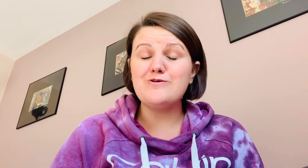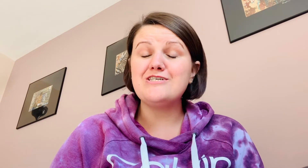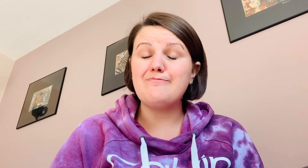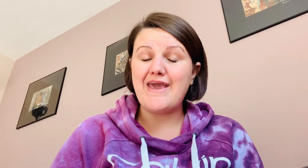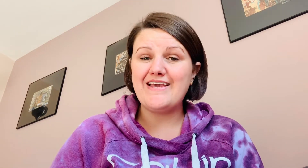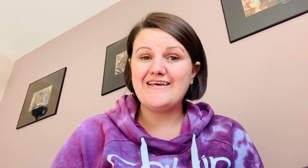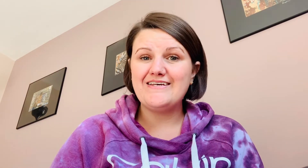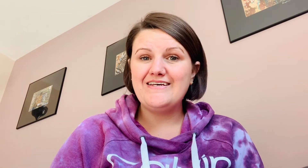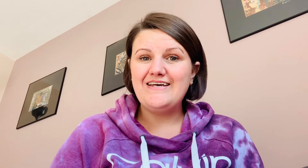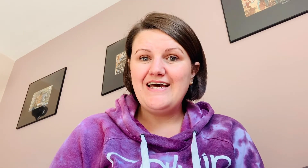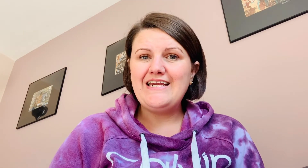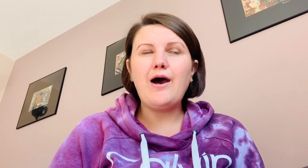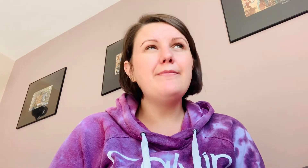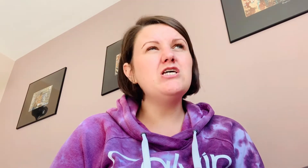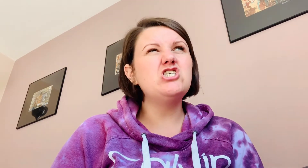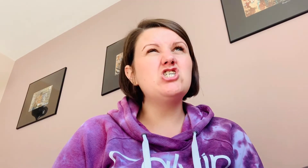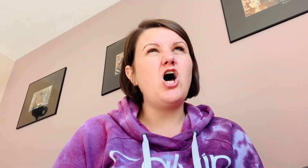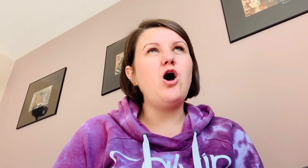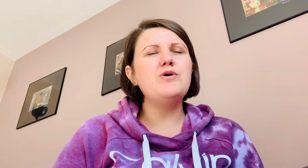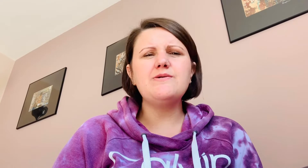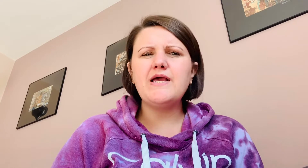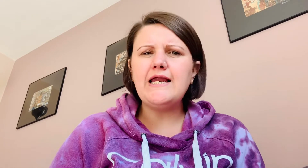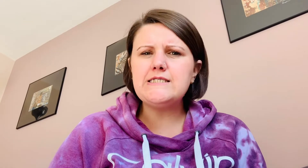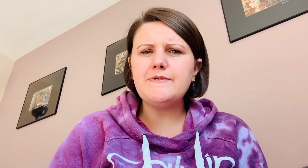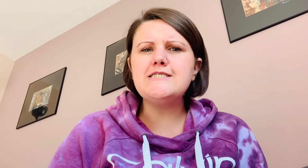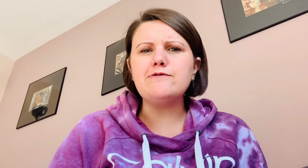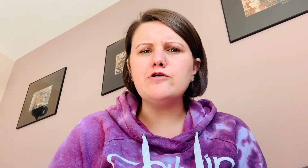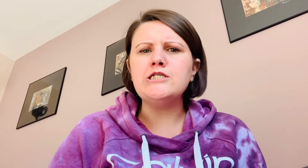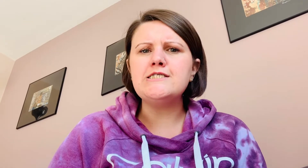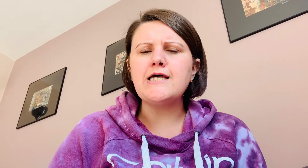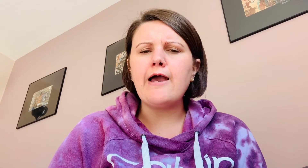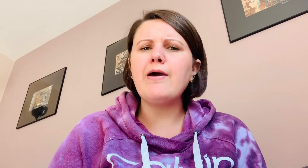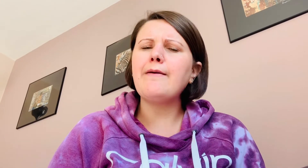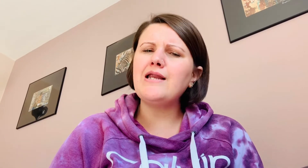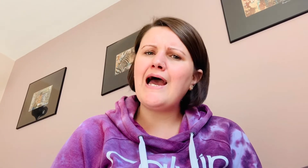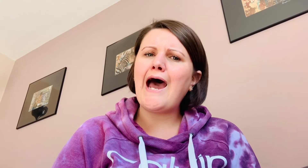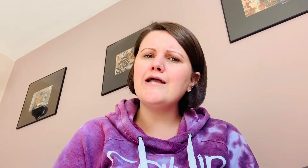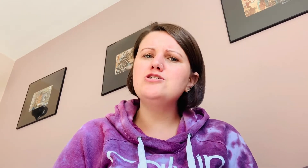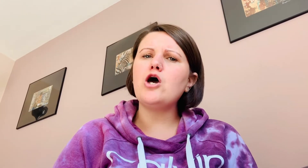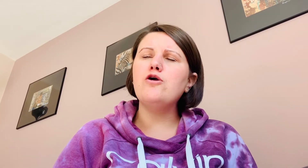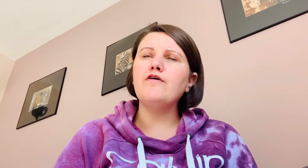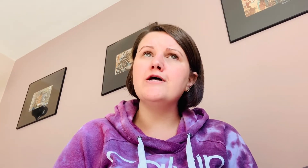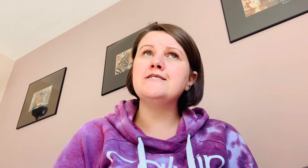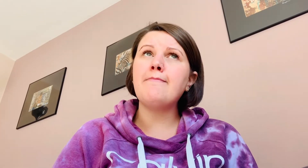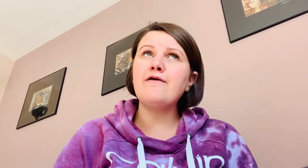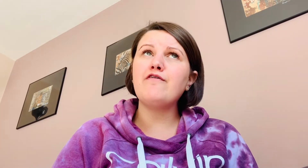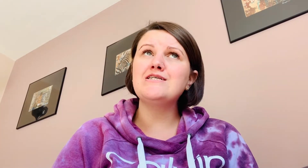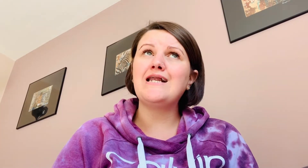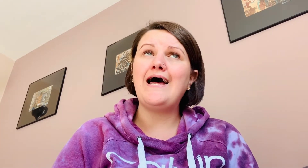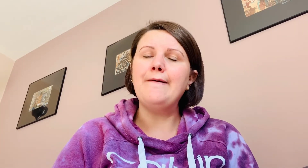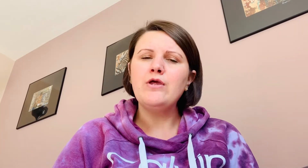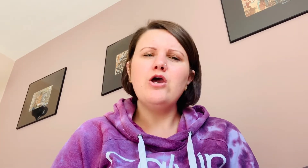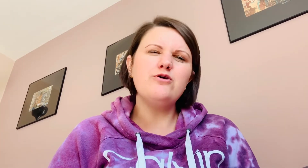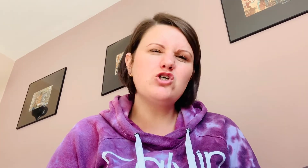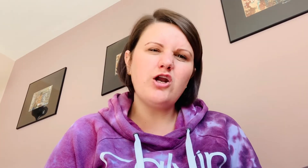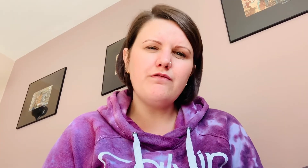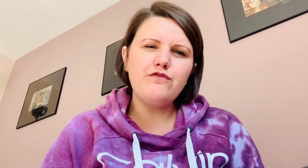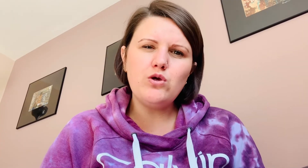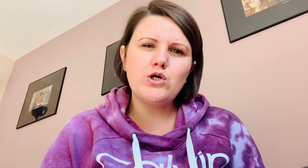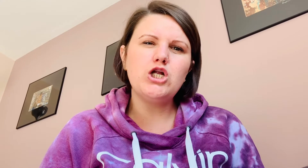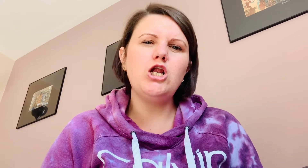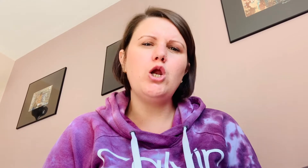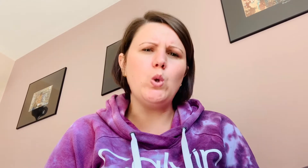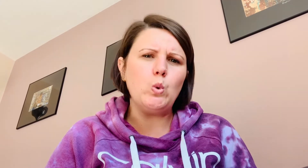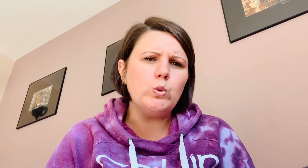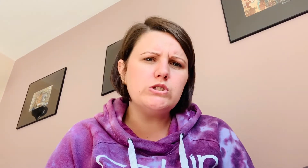you to make. Now I'm going to start with something a little bit different this time and I'm going to hand over to my friend Claire, who's got a